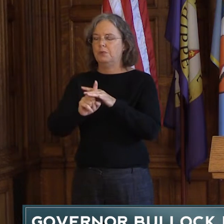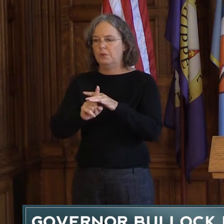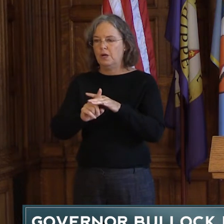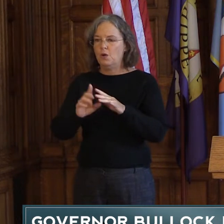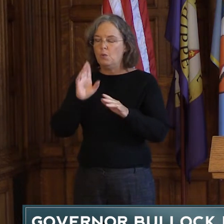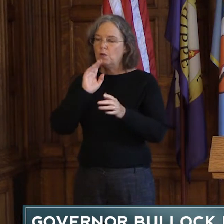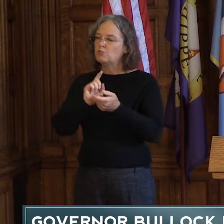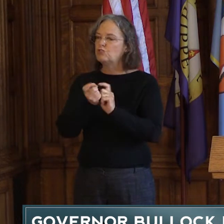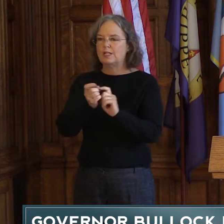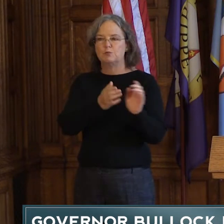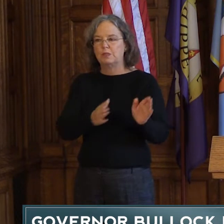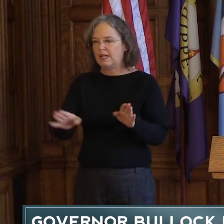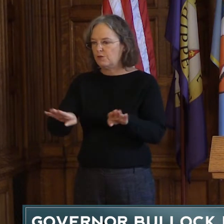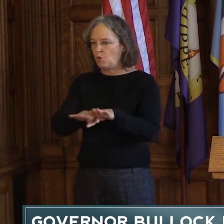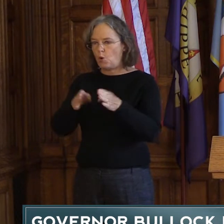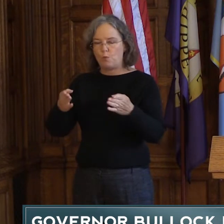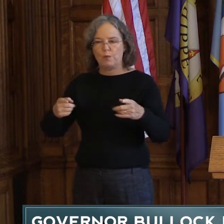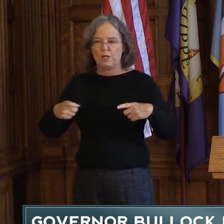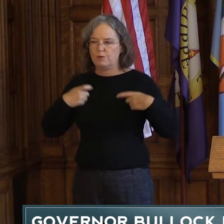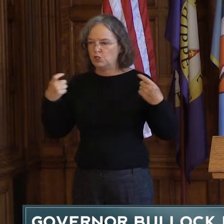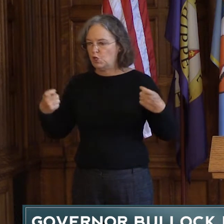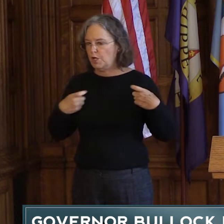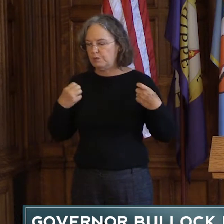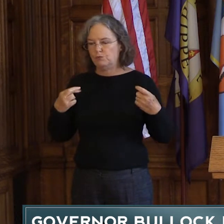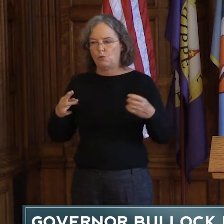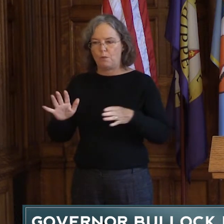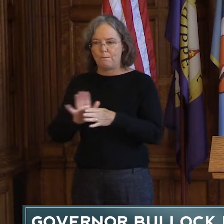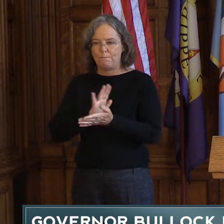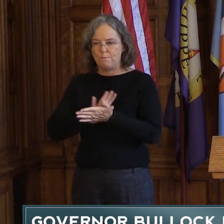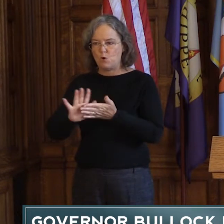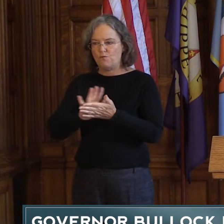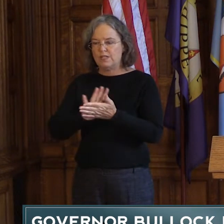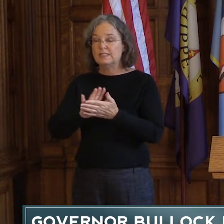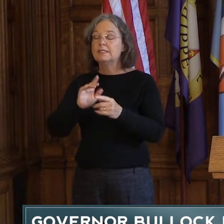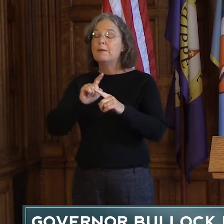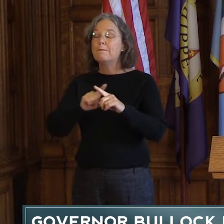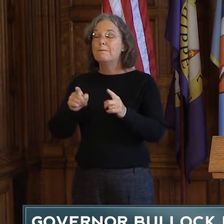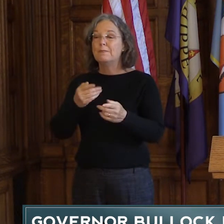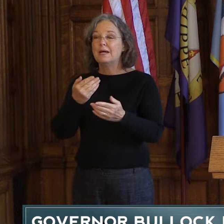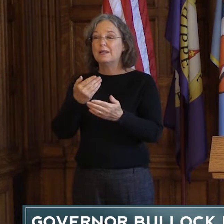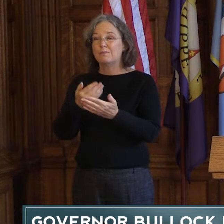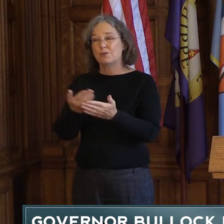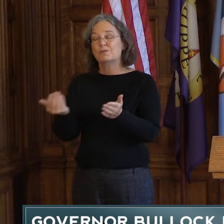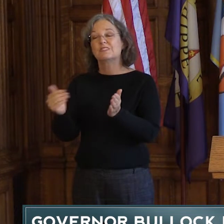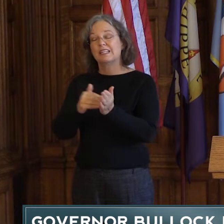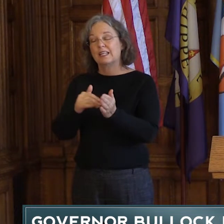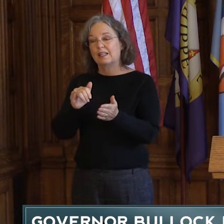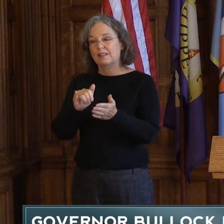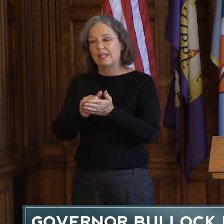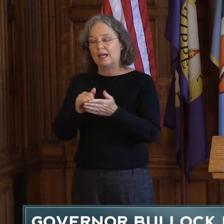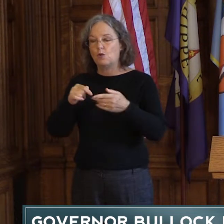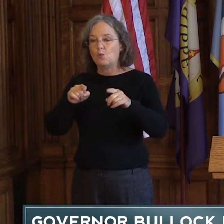movie theaters or fitness centers. But it also underscores again that as Montanans take care of this, that the transmission of